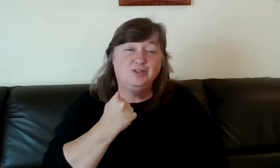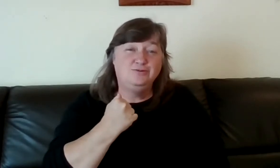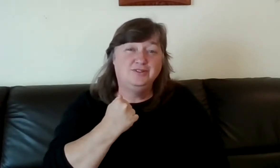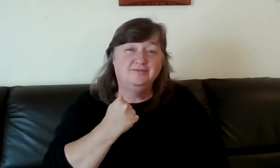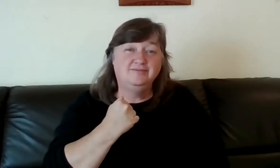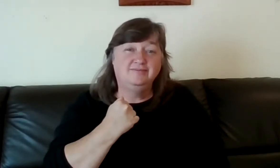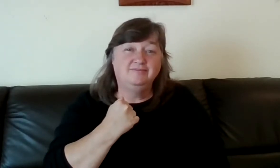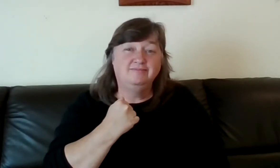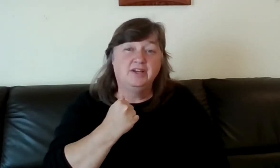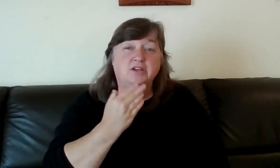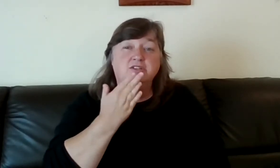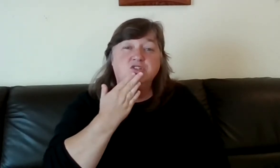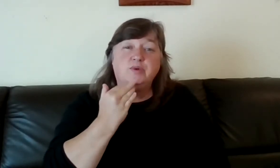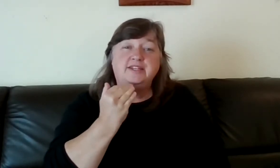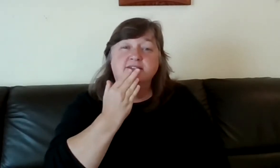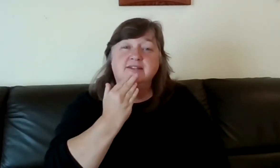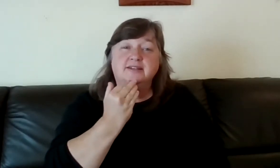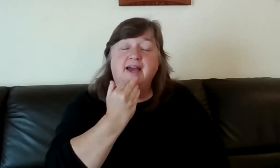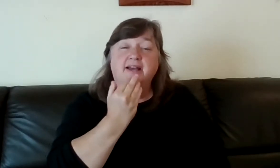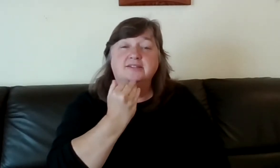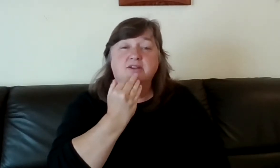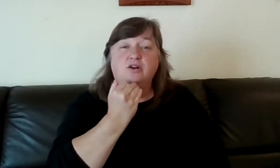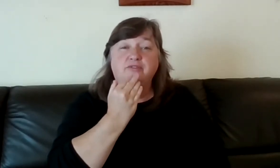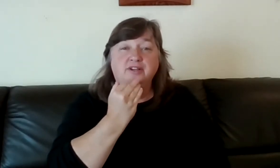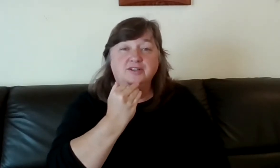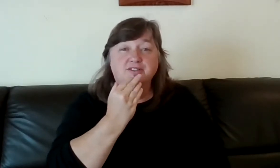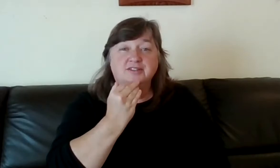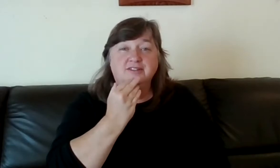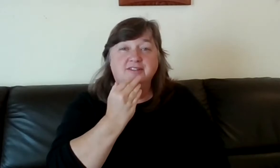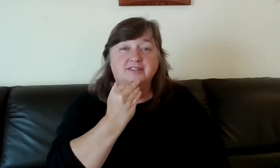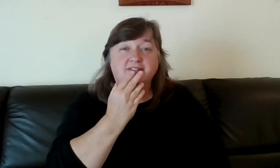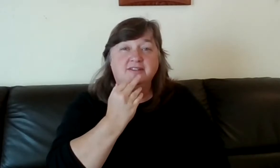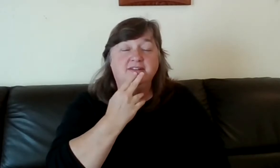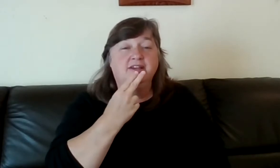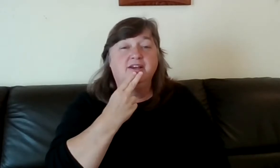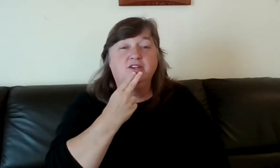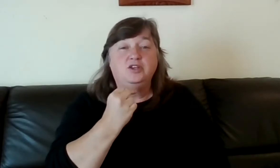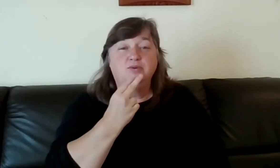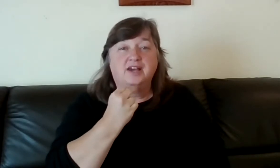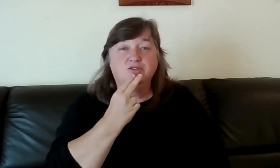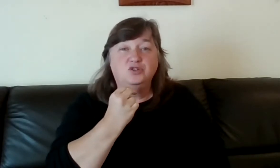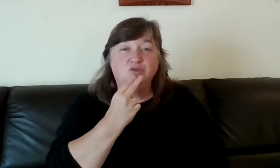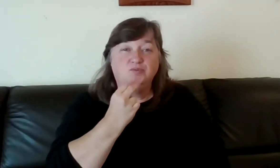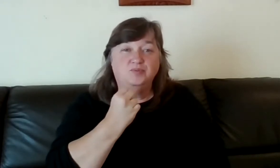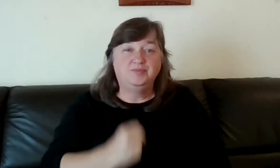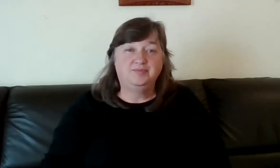Cute. Sweet has all fingers, and cute has 2.